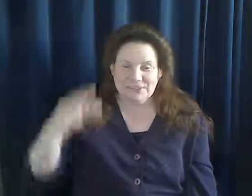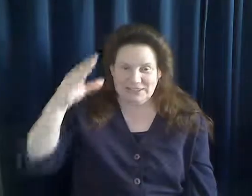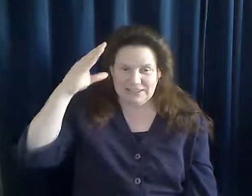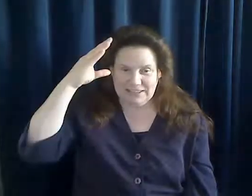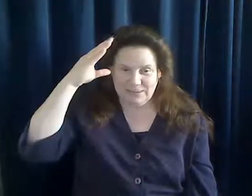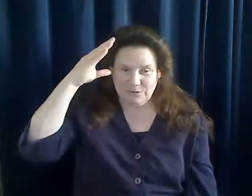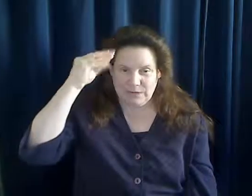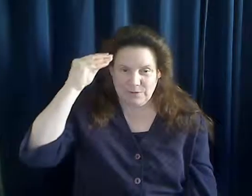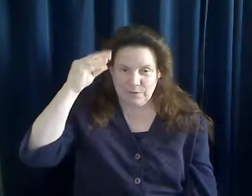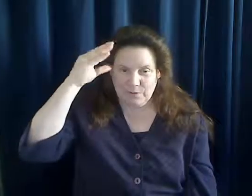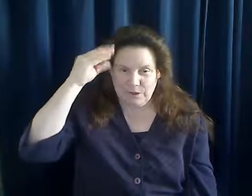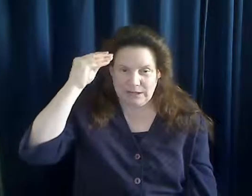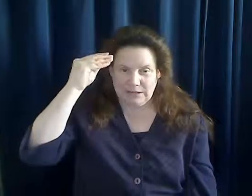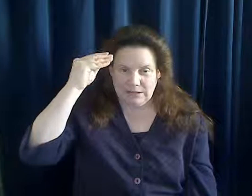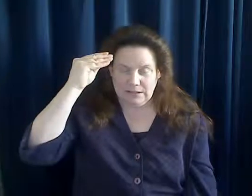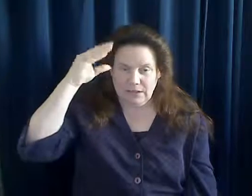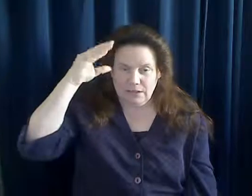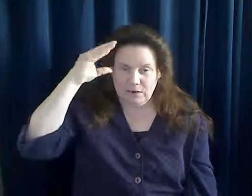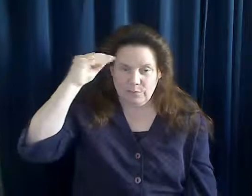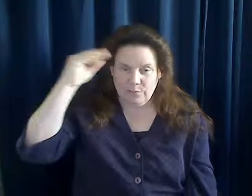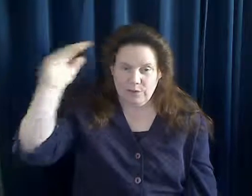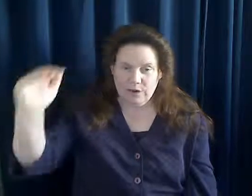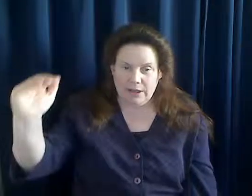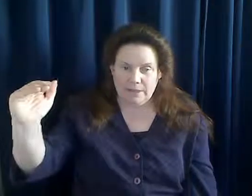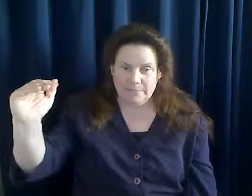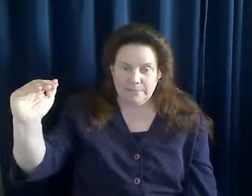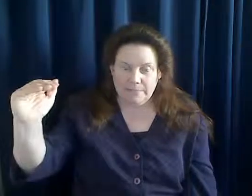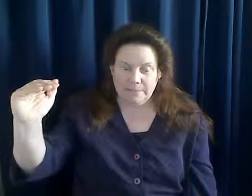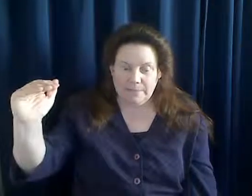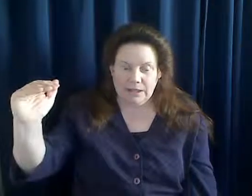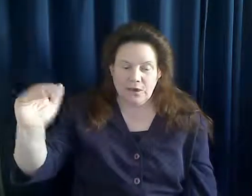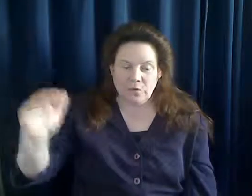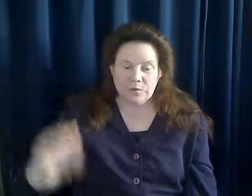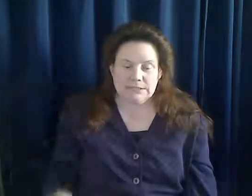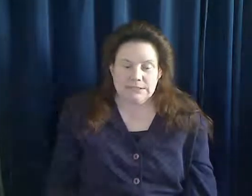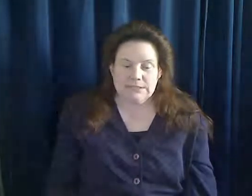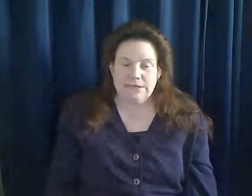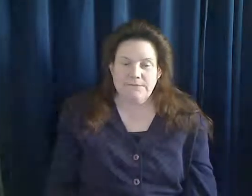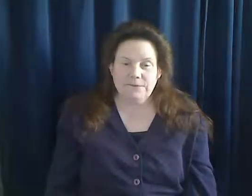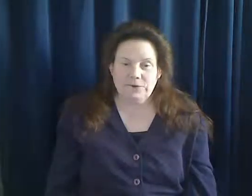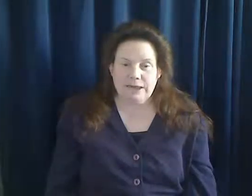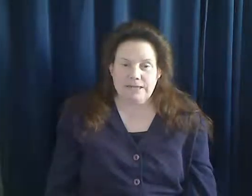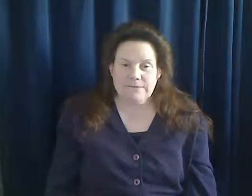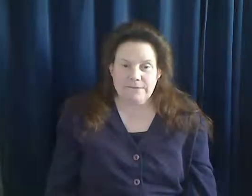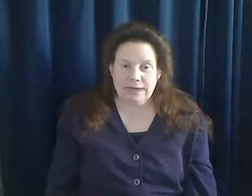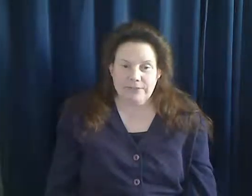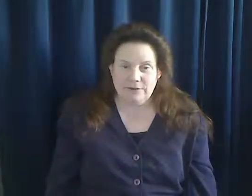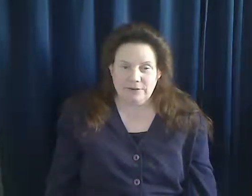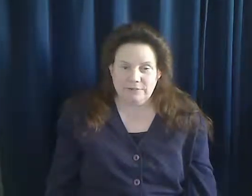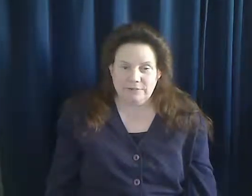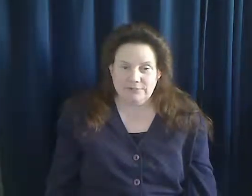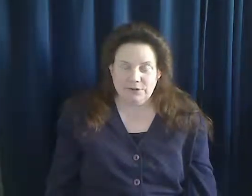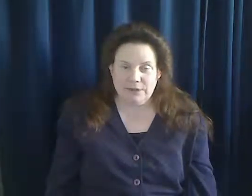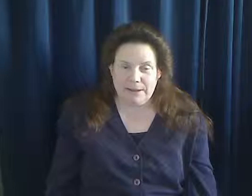Good, either way, boy or boy. What's the sign for grandfather or grandpa?